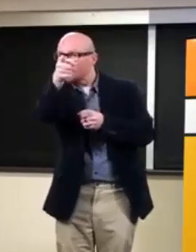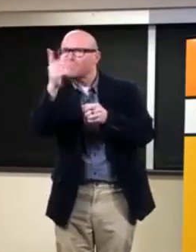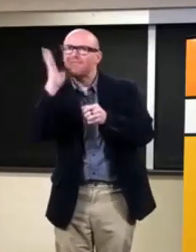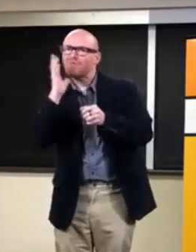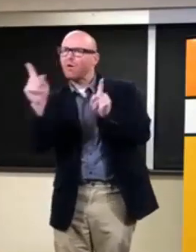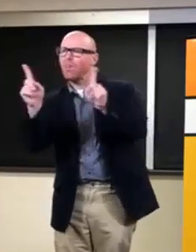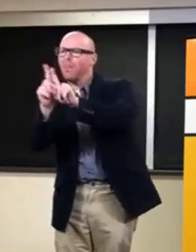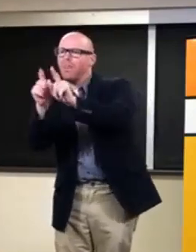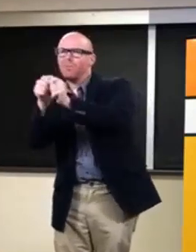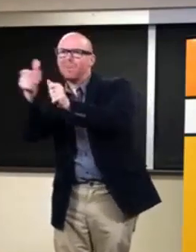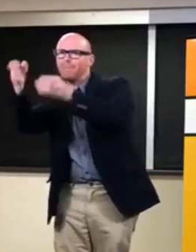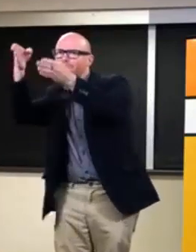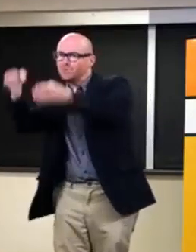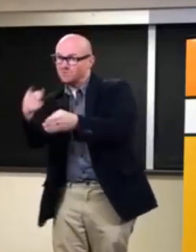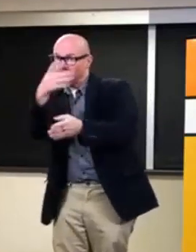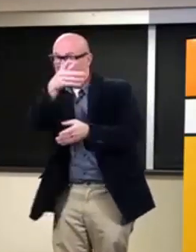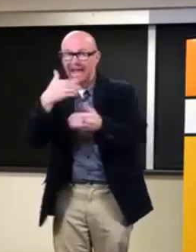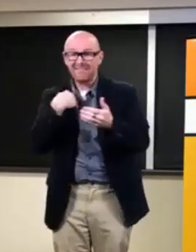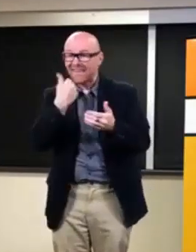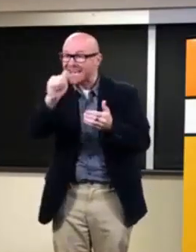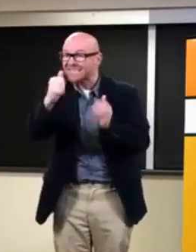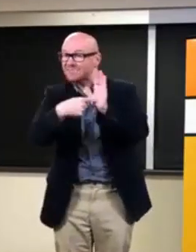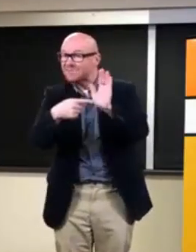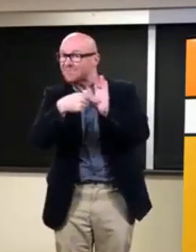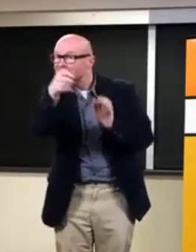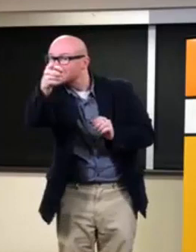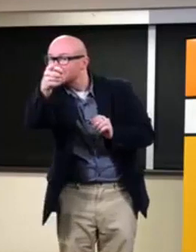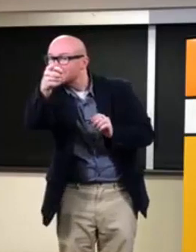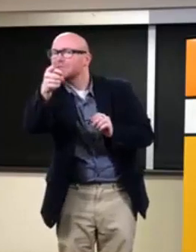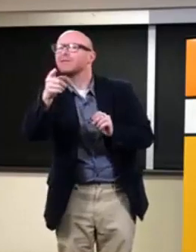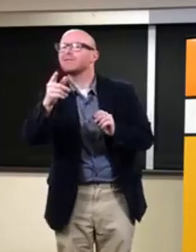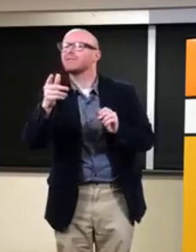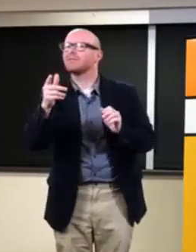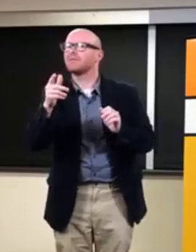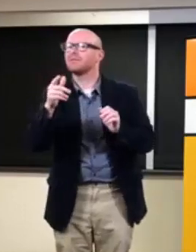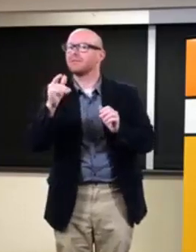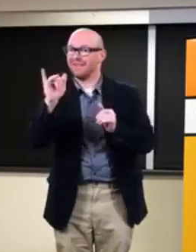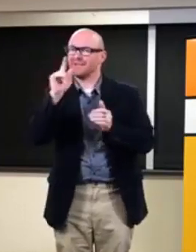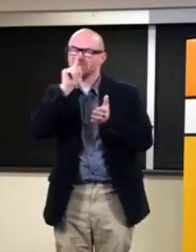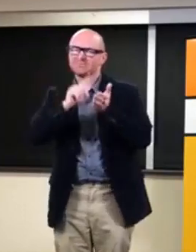if they are a contact and what symptoms they have. Okay, thank you guys so much.